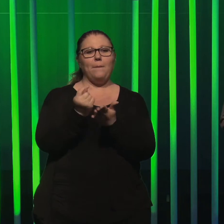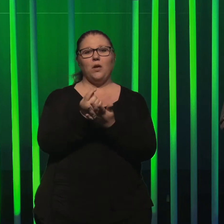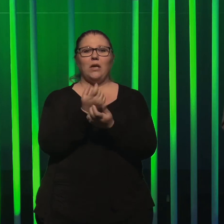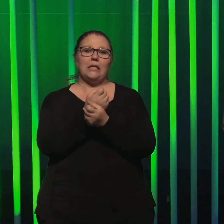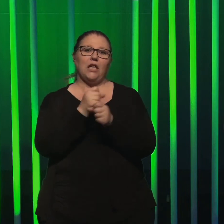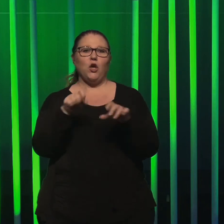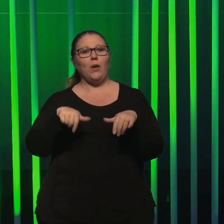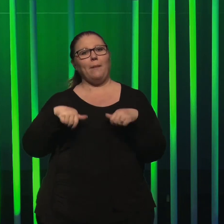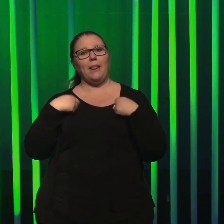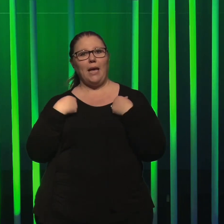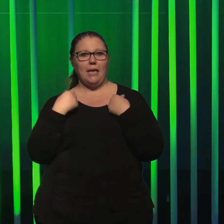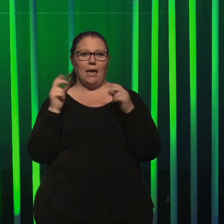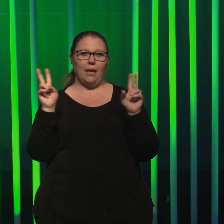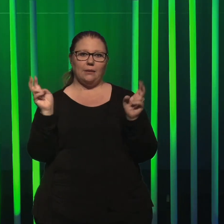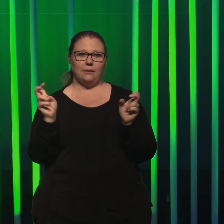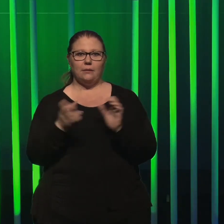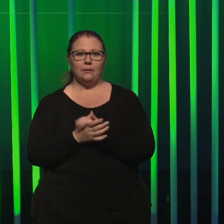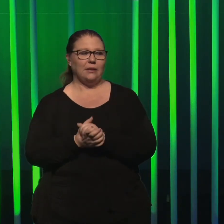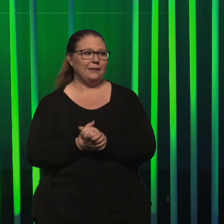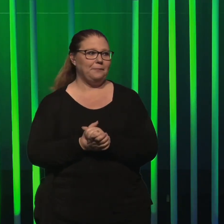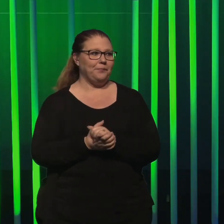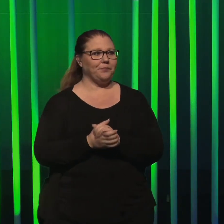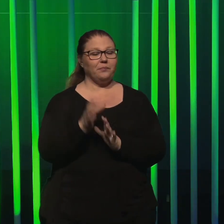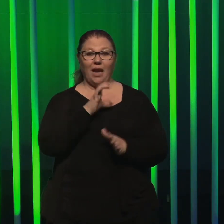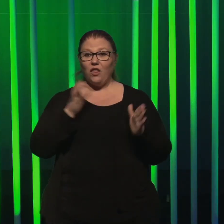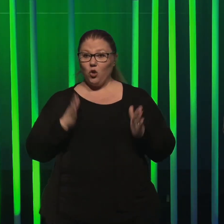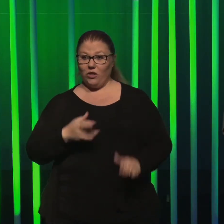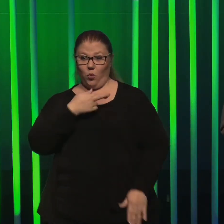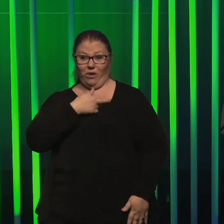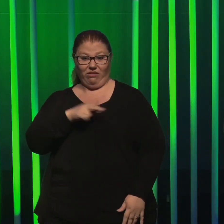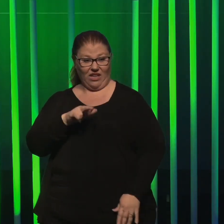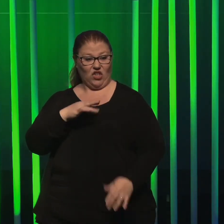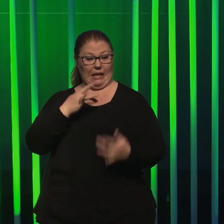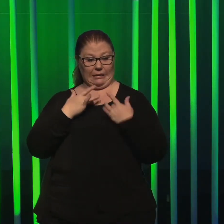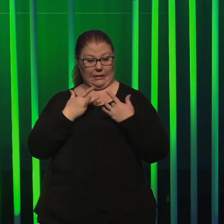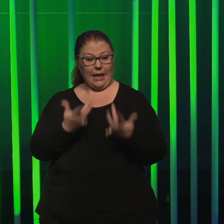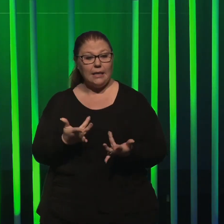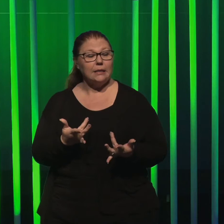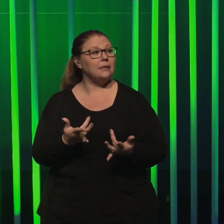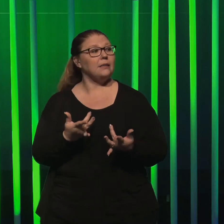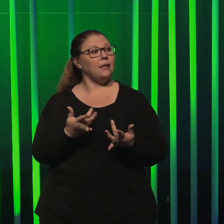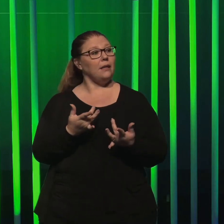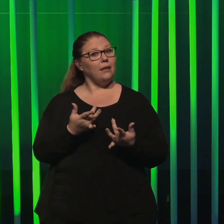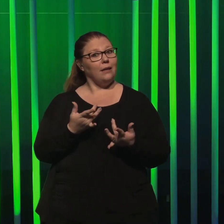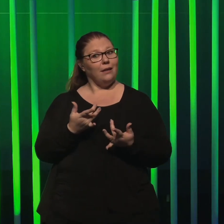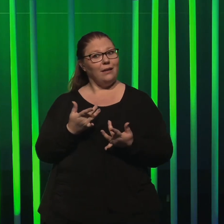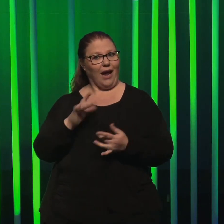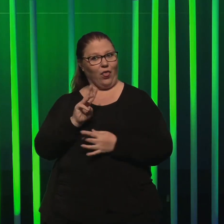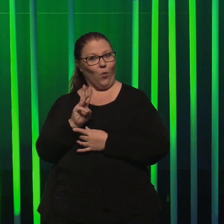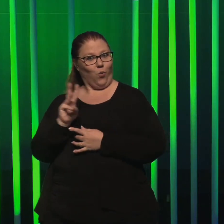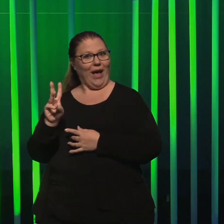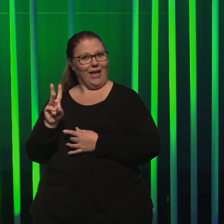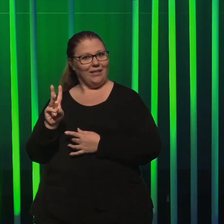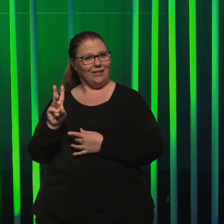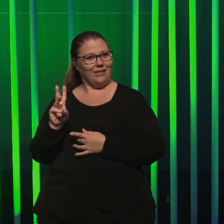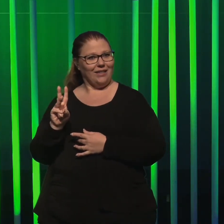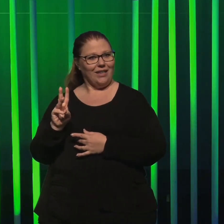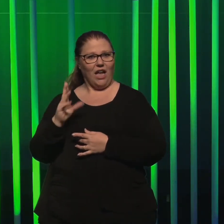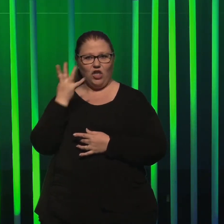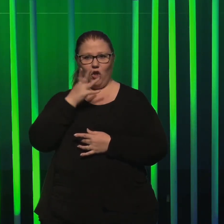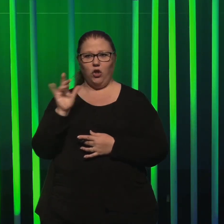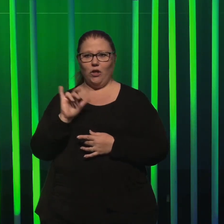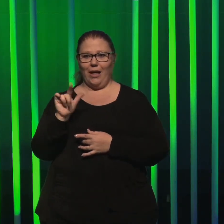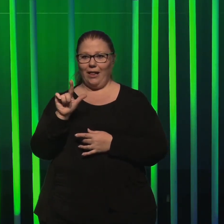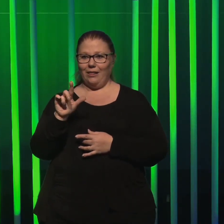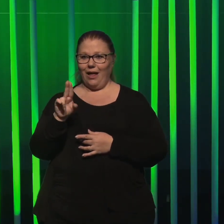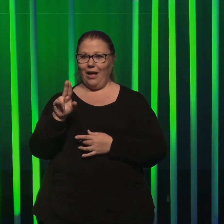security blanket. And Christianity has a tendency in the West to look a little bit like Linus holding